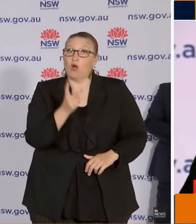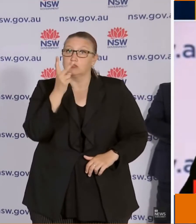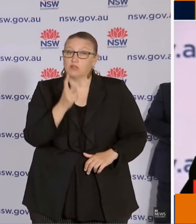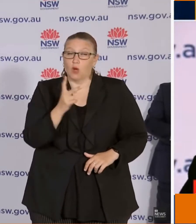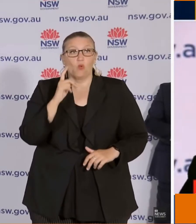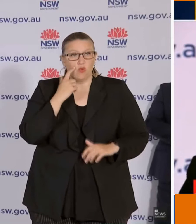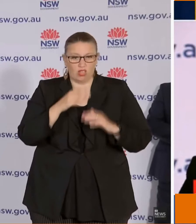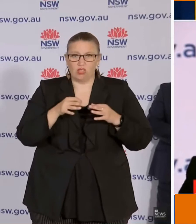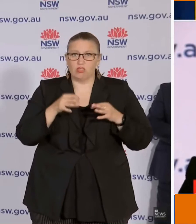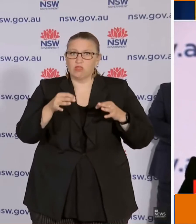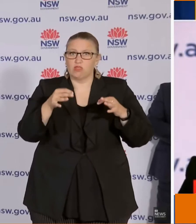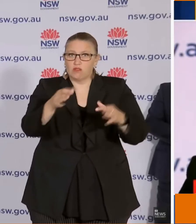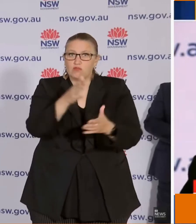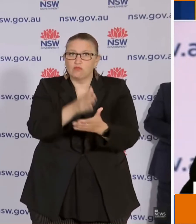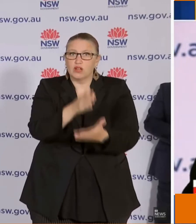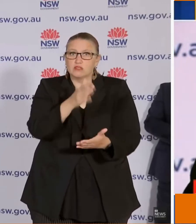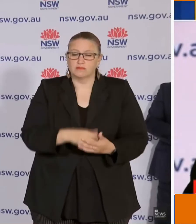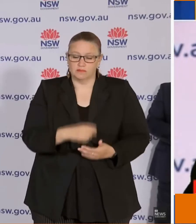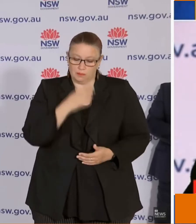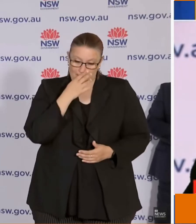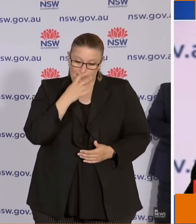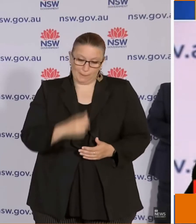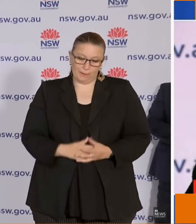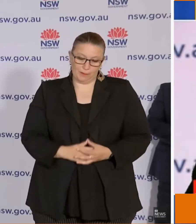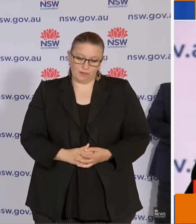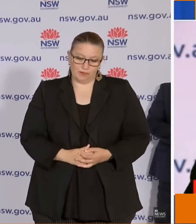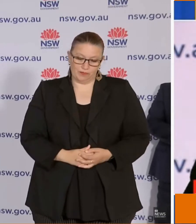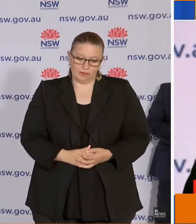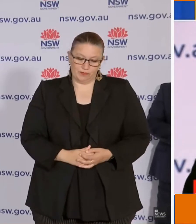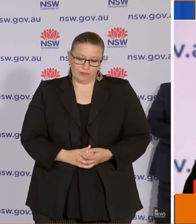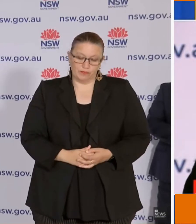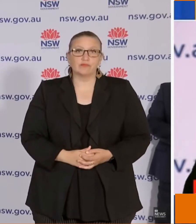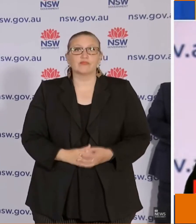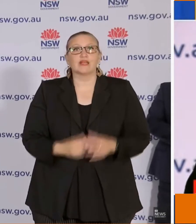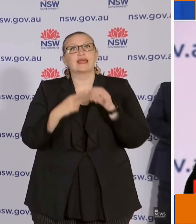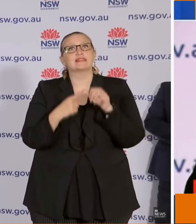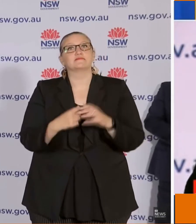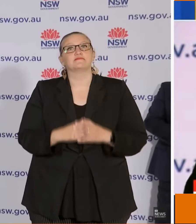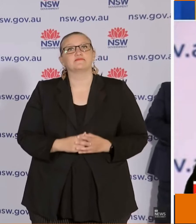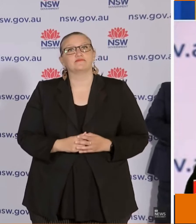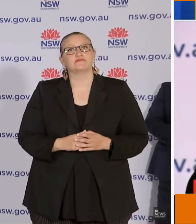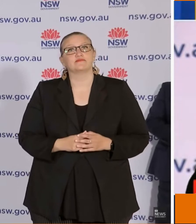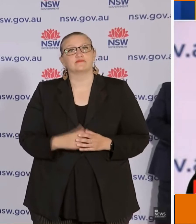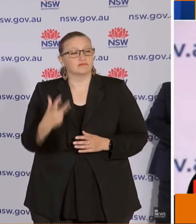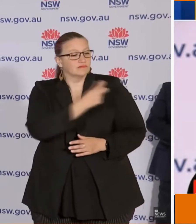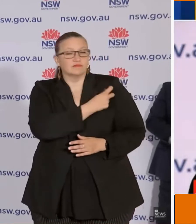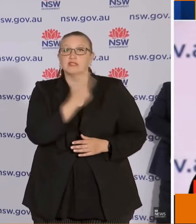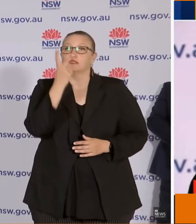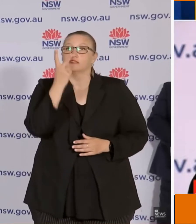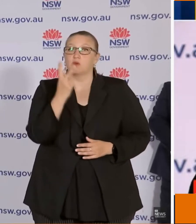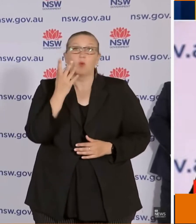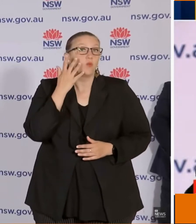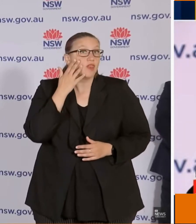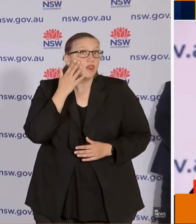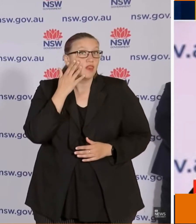percentage or the vaccination rate in relation to second doses is based on the health advice. The best health advice we have received from Dr. Chant and the